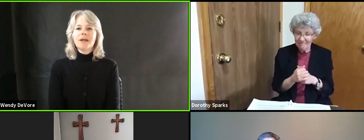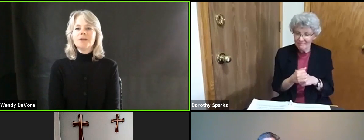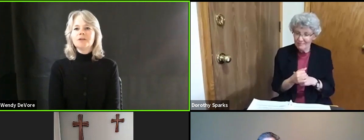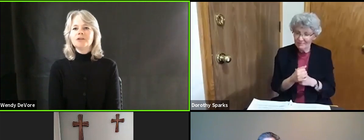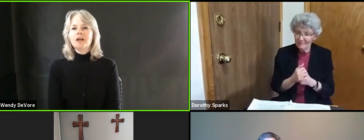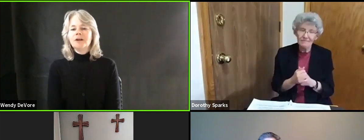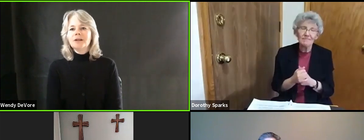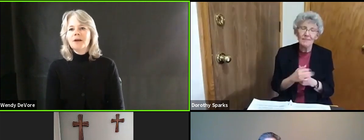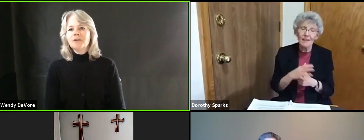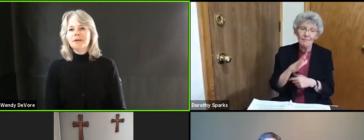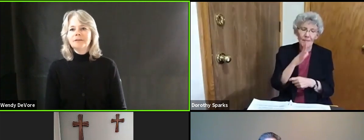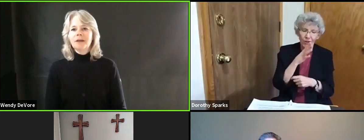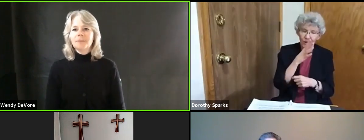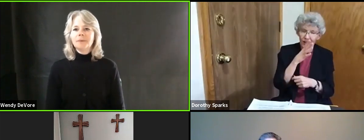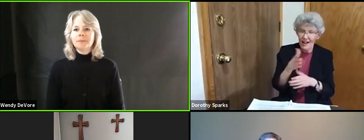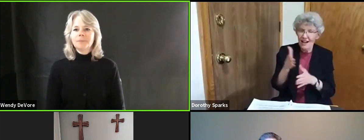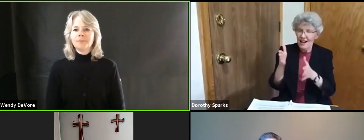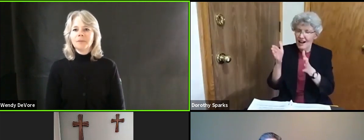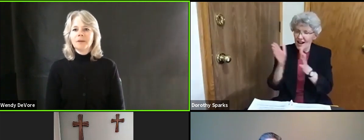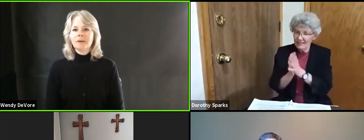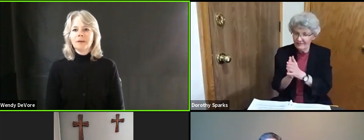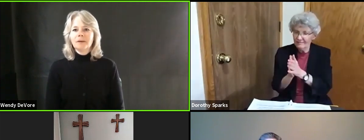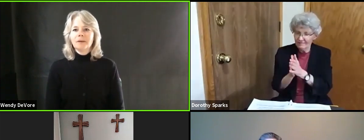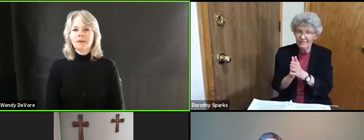I would like to share another example.